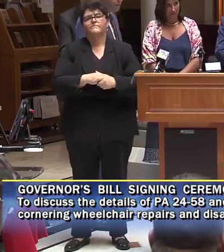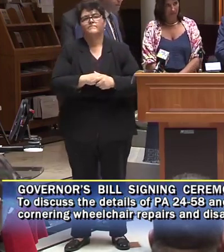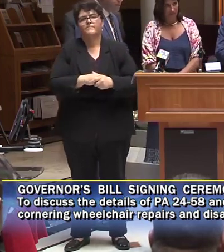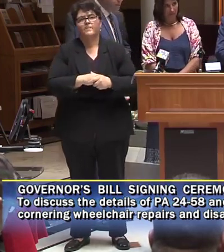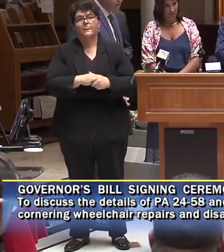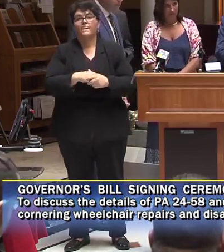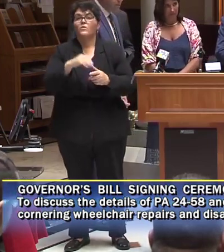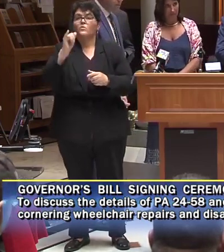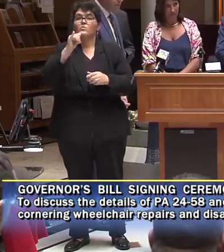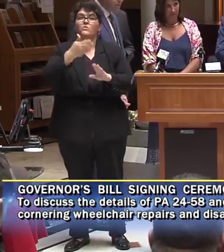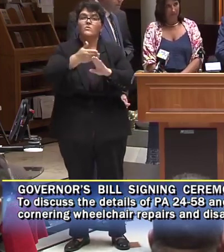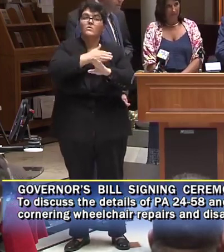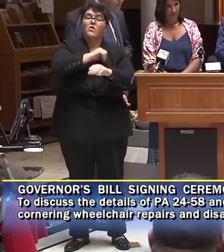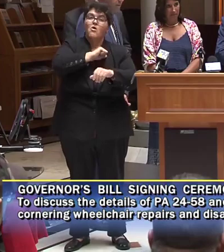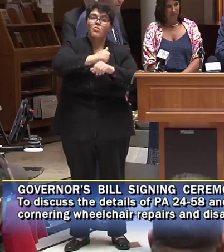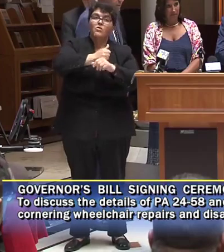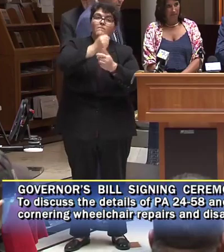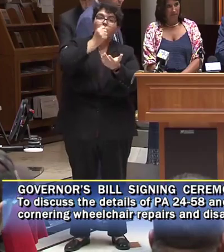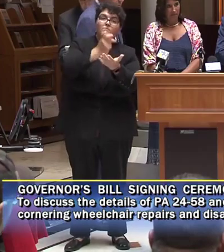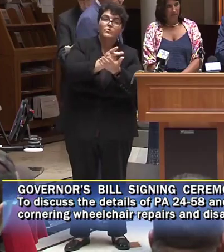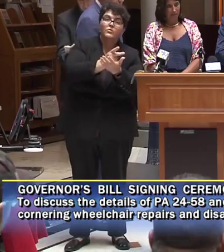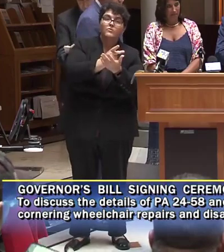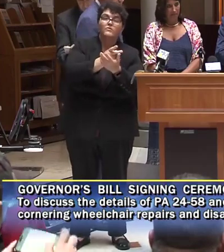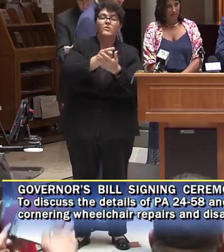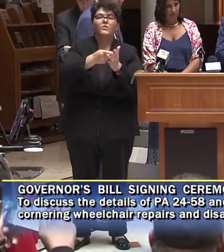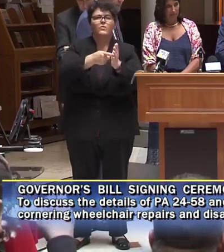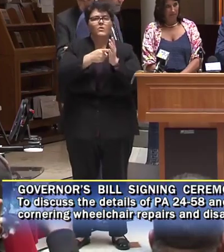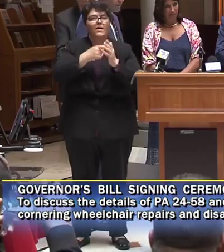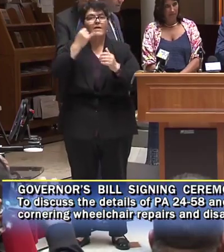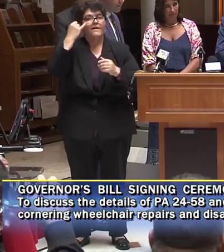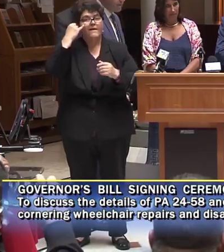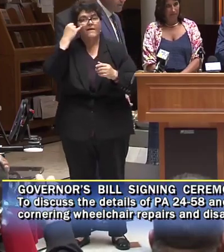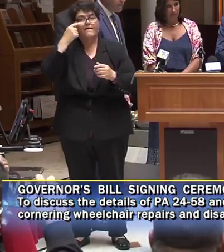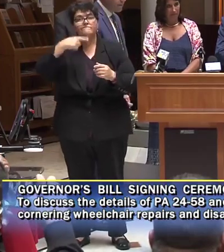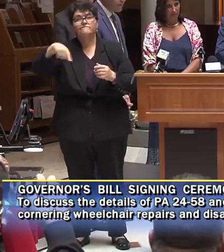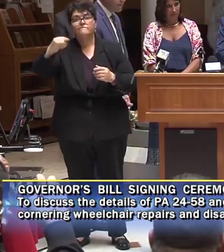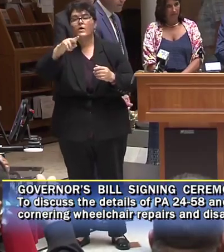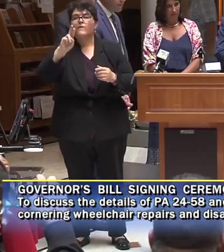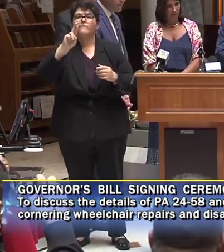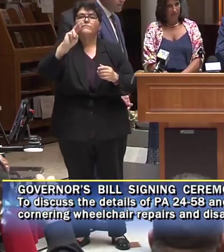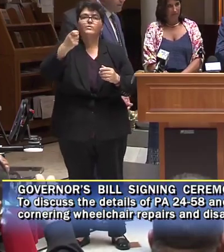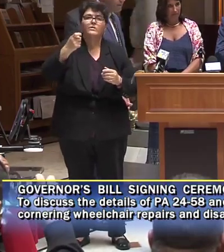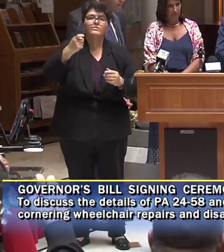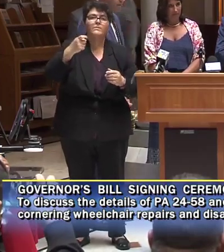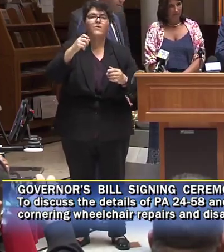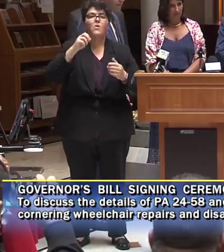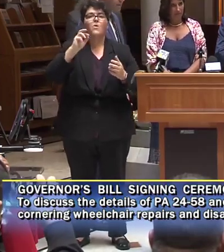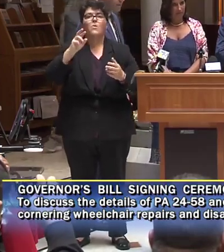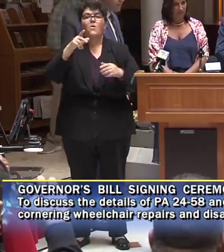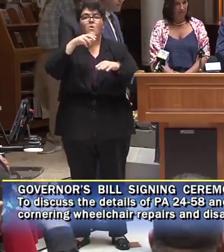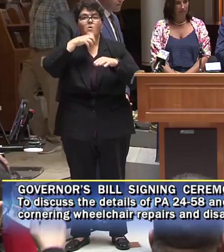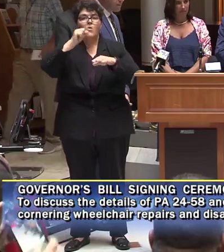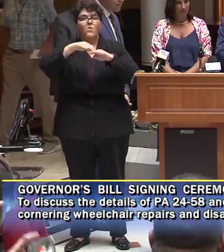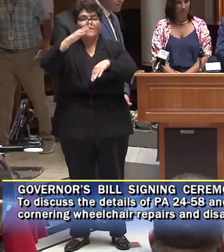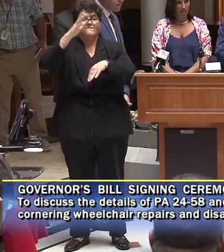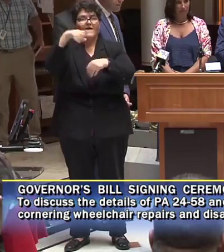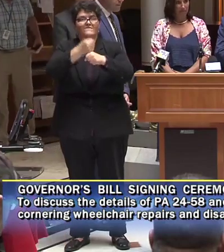on July 1st for Medicaid and January 1st, 2025 for for private marketplace